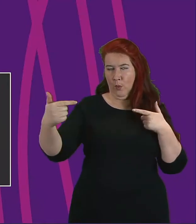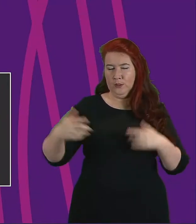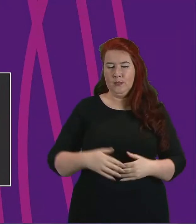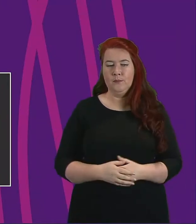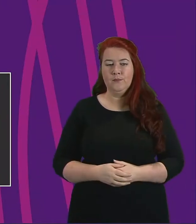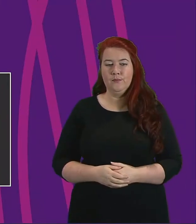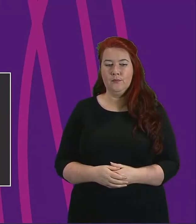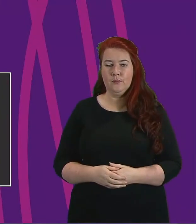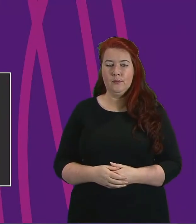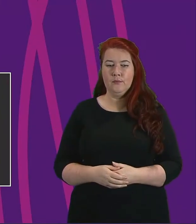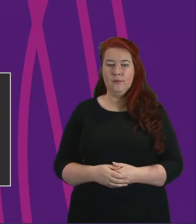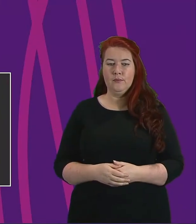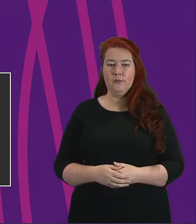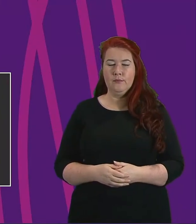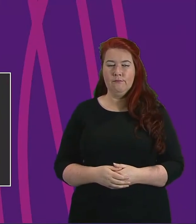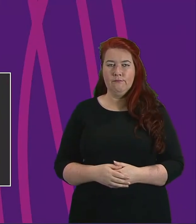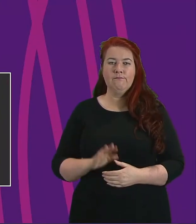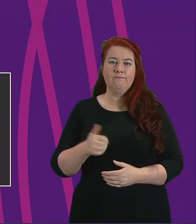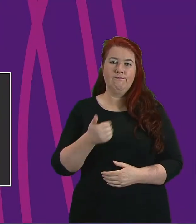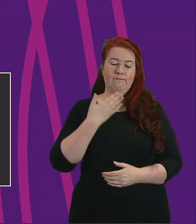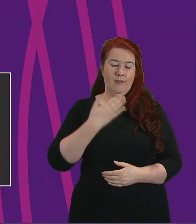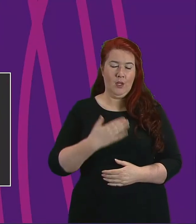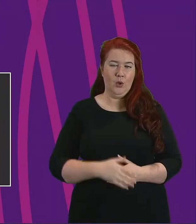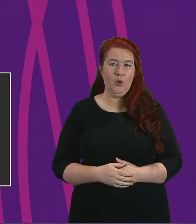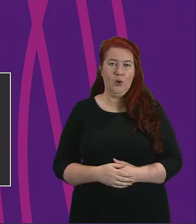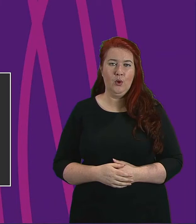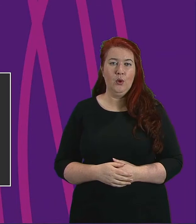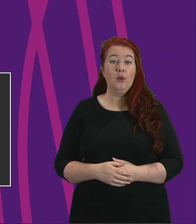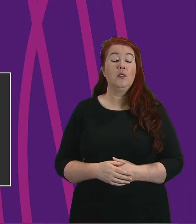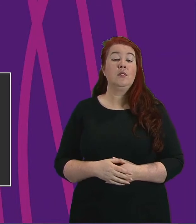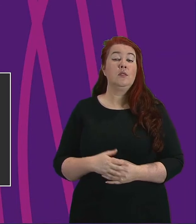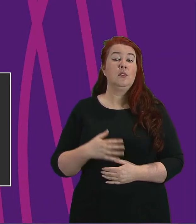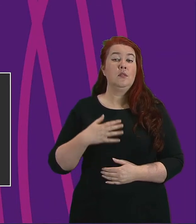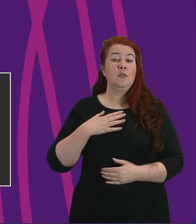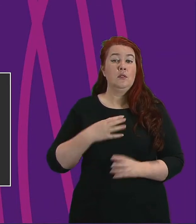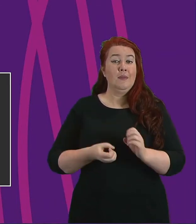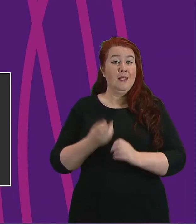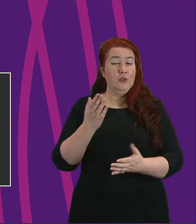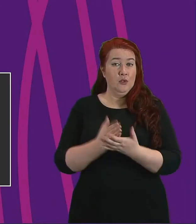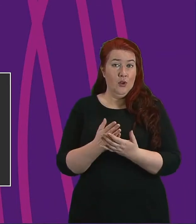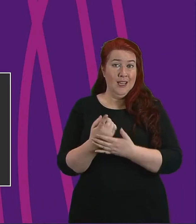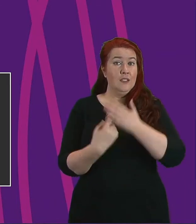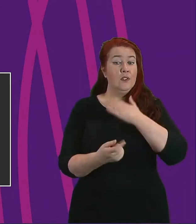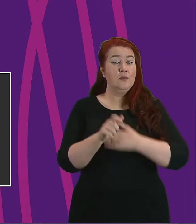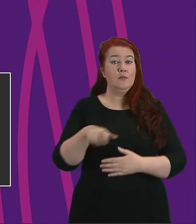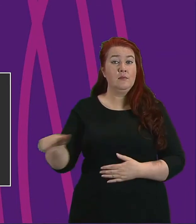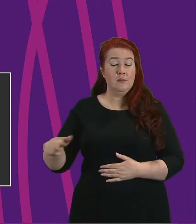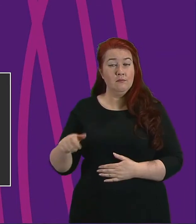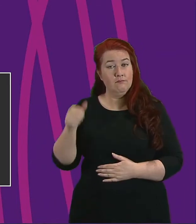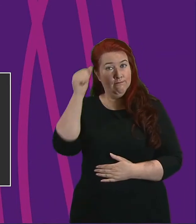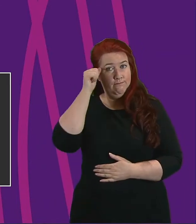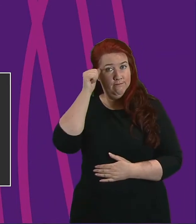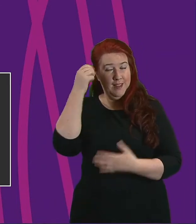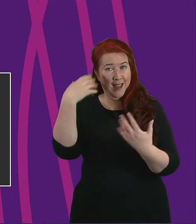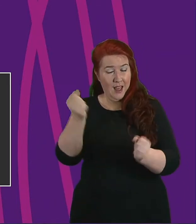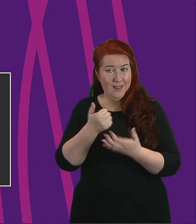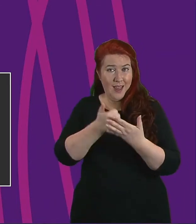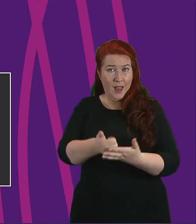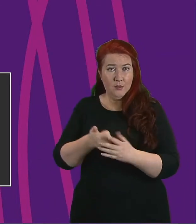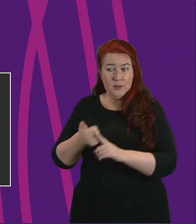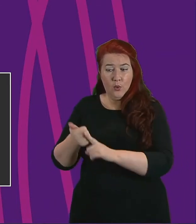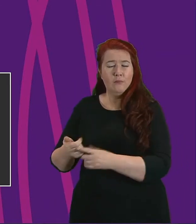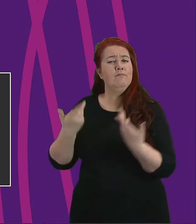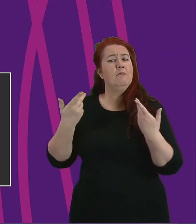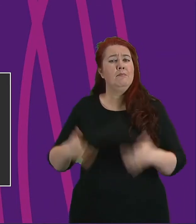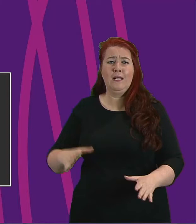Thank you. To ensure individuals are aware of the help and support available to them, we have provided key